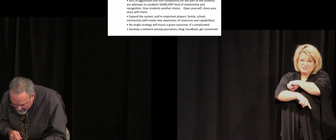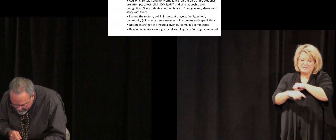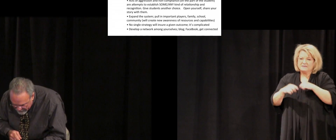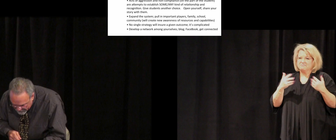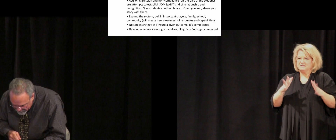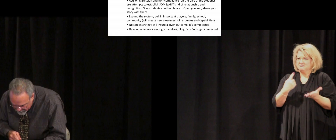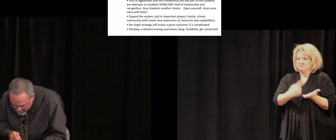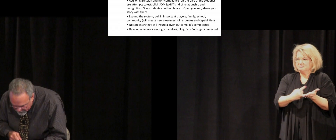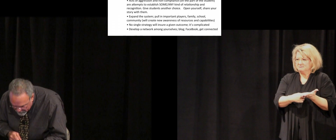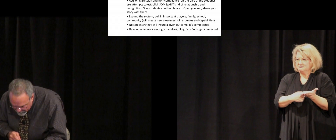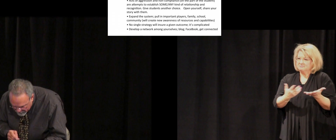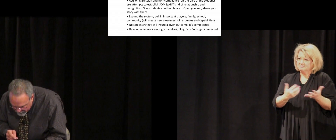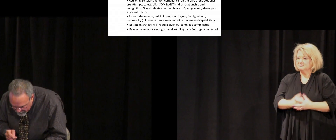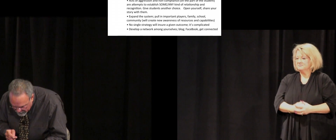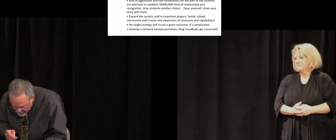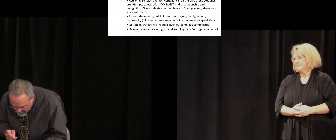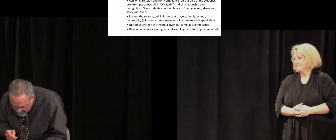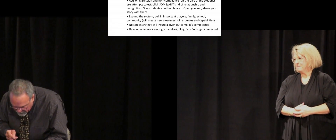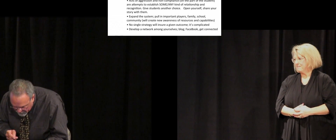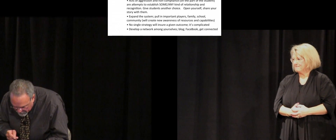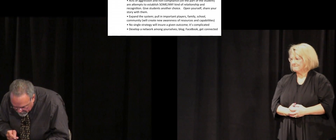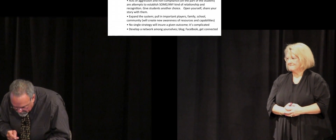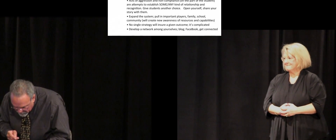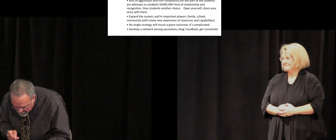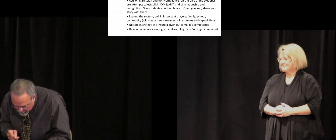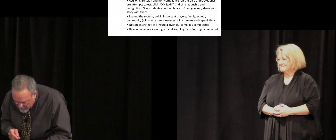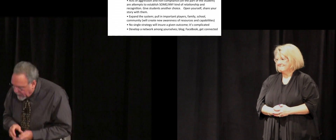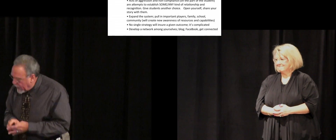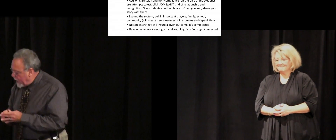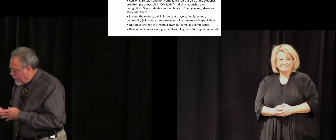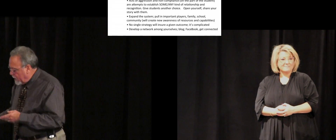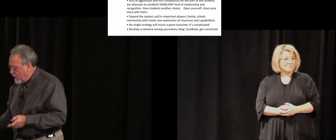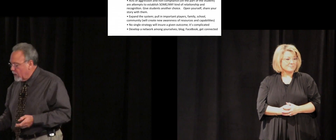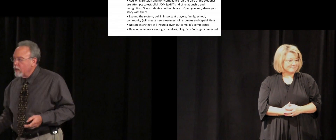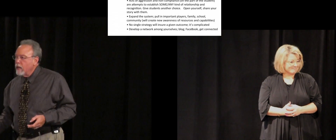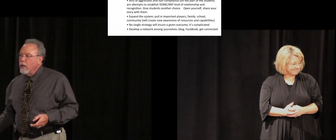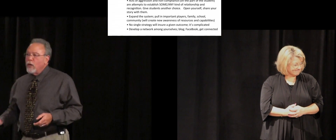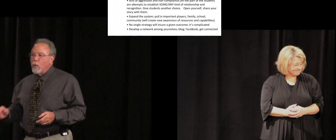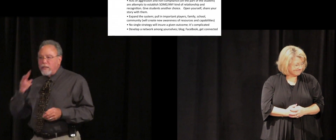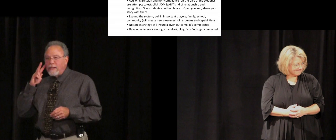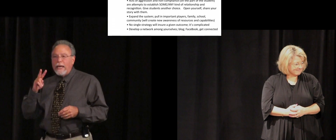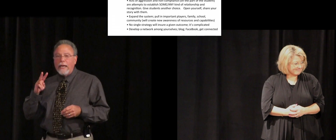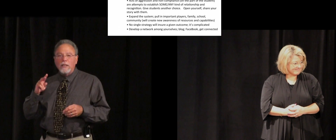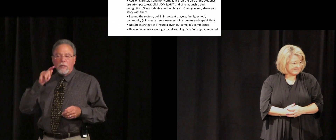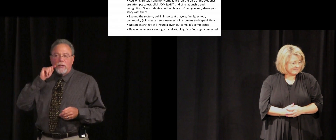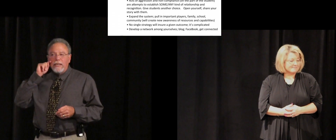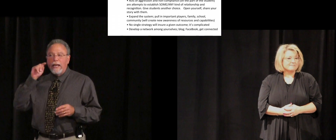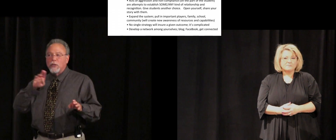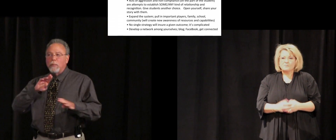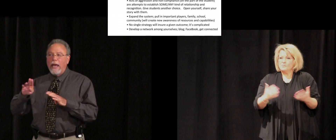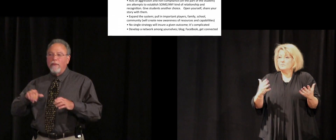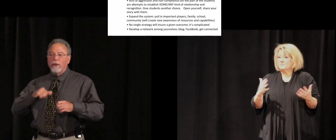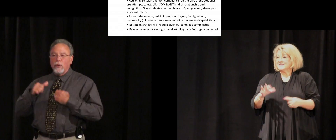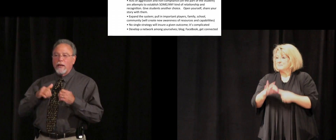You either hated it, or I put you to sleep, or you're thinking about your own stuff, or your own